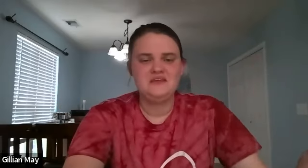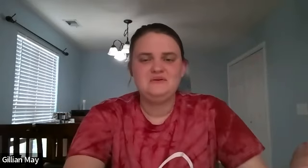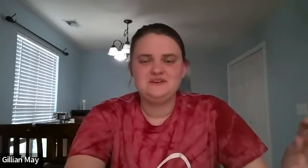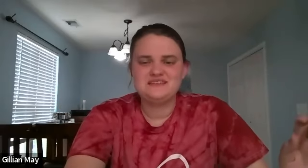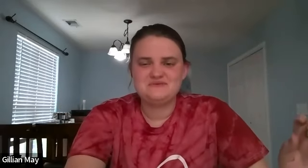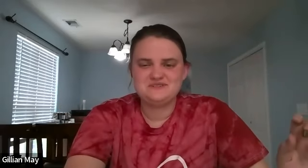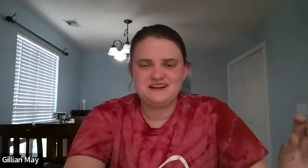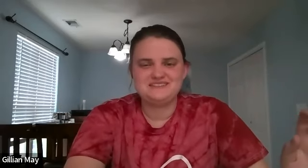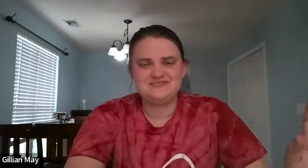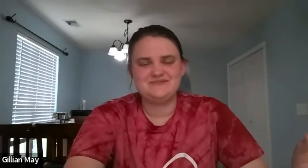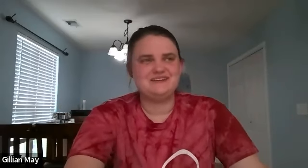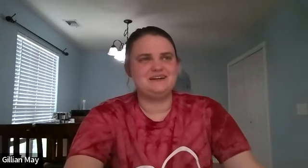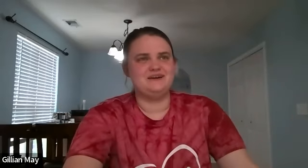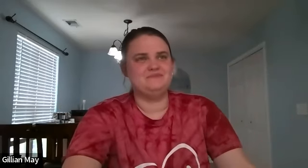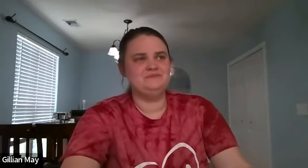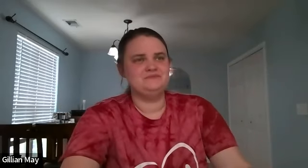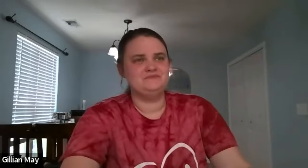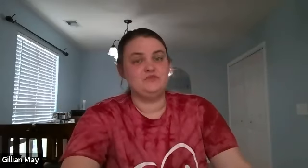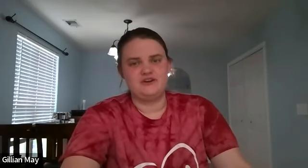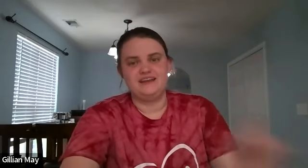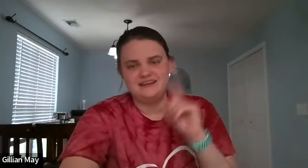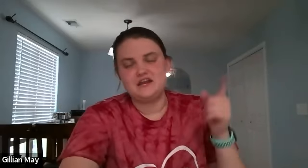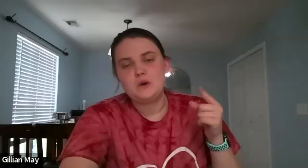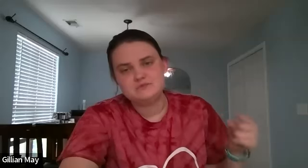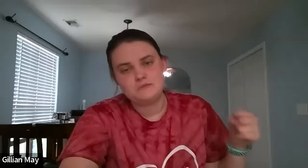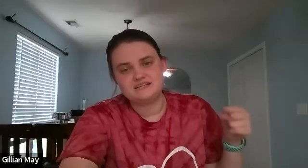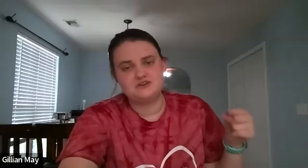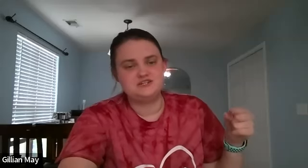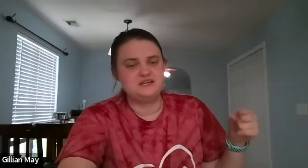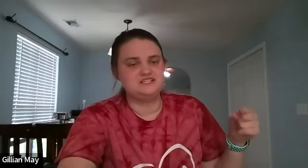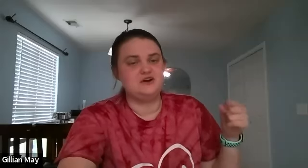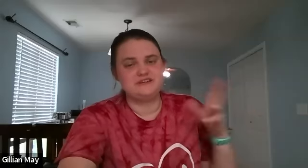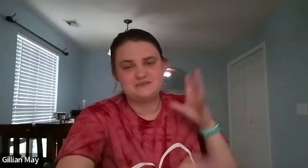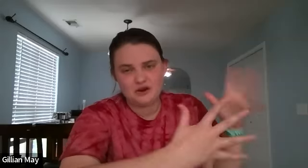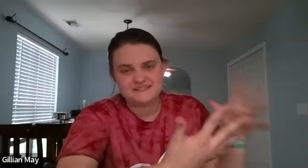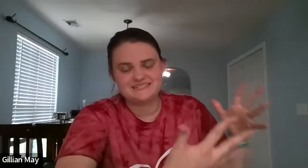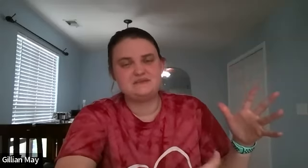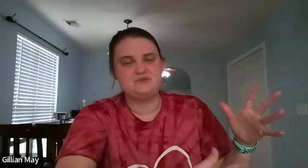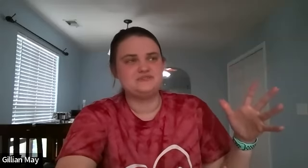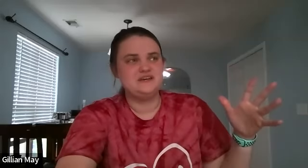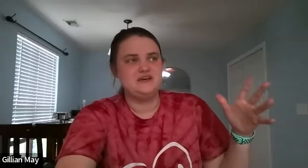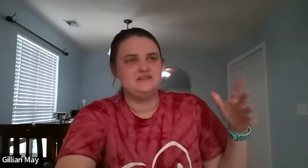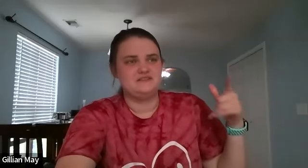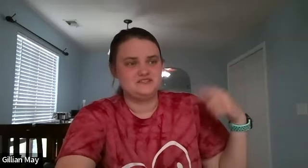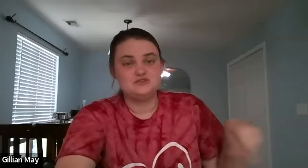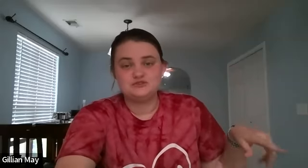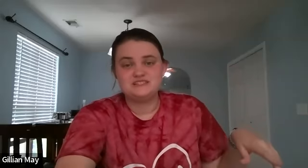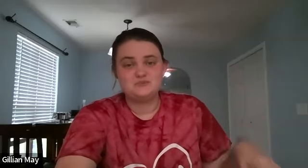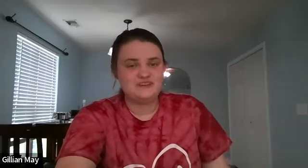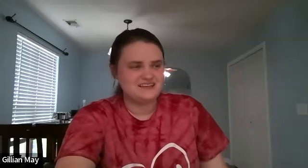We use that when we're talking. It's always funny when, for, again, I know I keep going back to the graduation, y'all, but it's like perfect examples. Like the students were dressed up real nice, and I'll